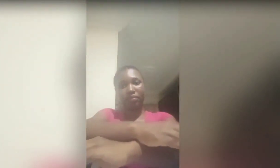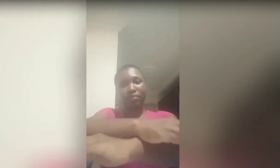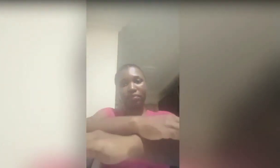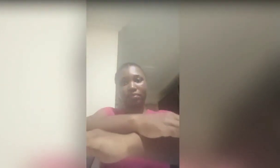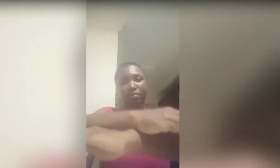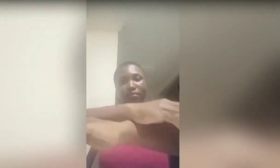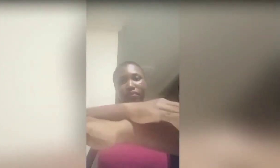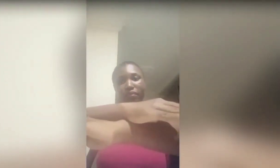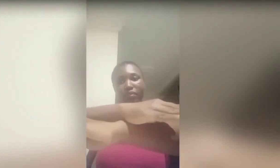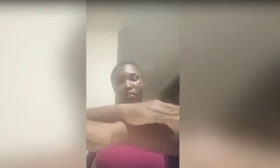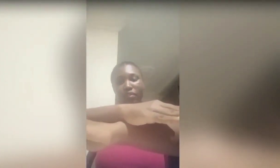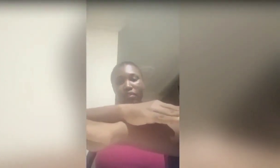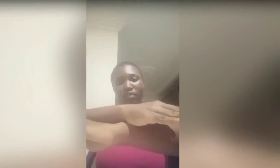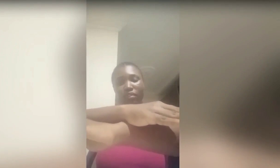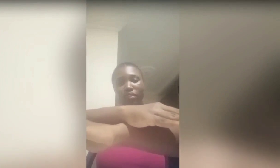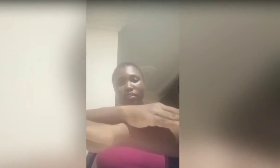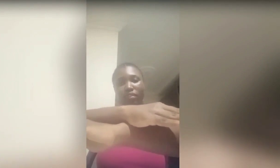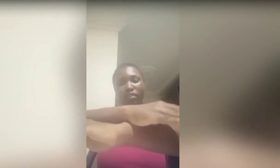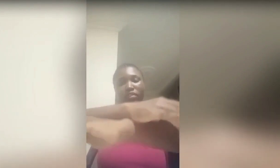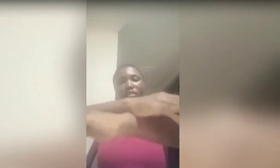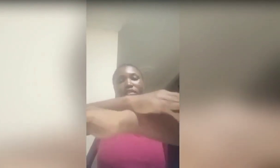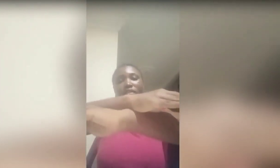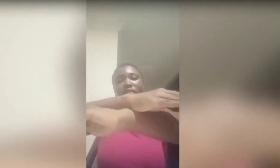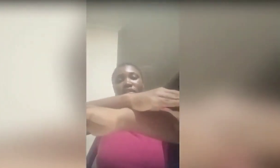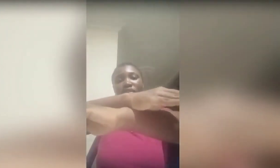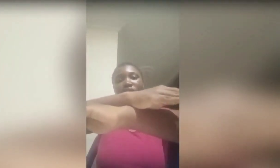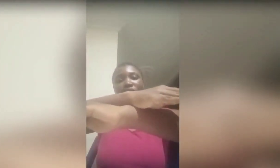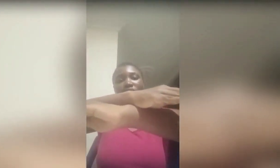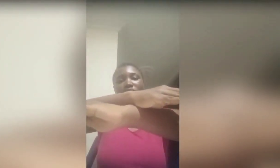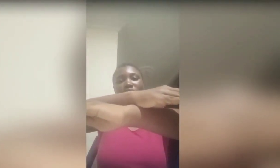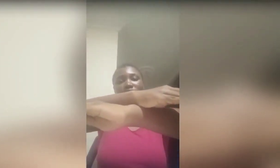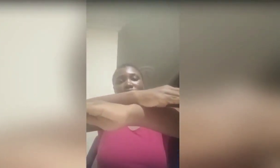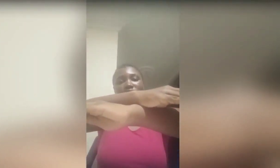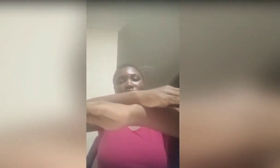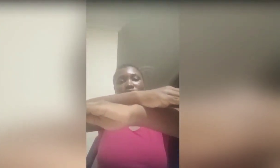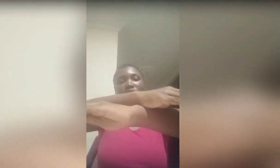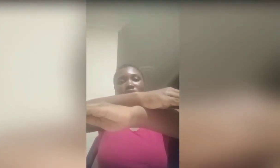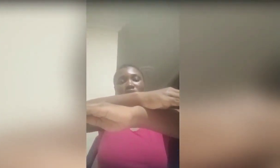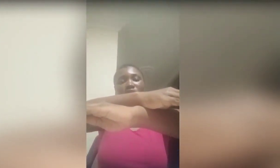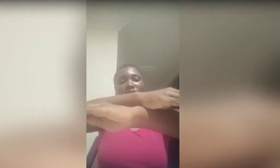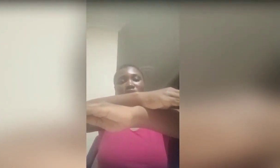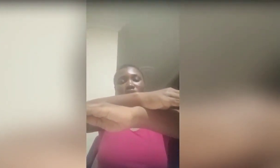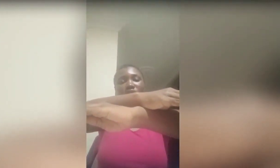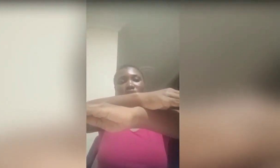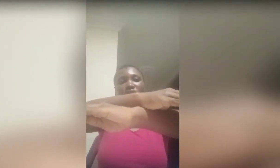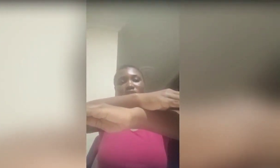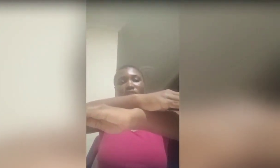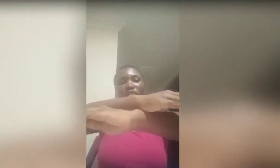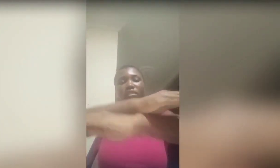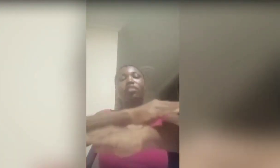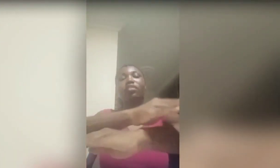I can't see it. Sorry, I can't see it. Afternoon. Is that afternoon? Ma'am?